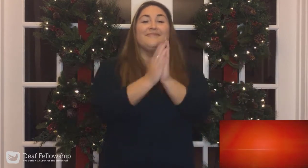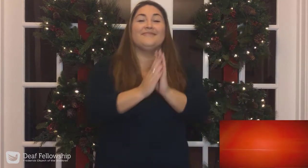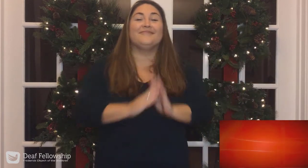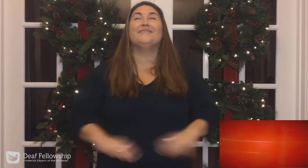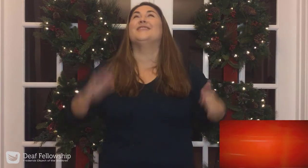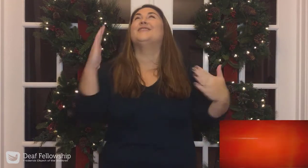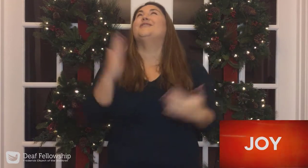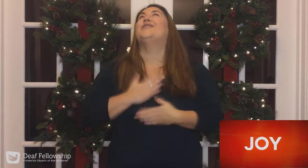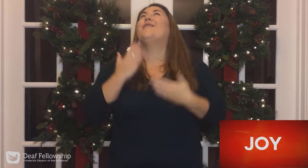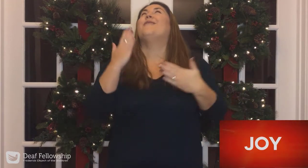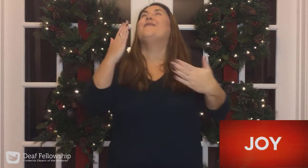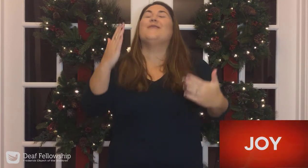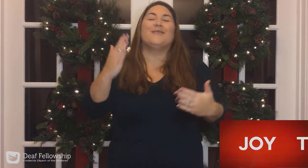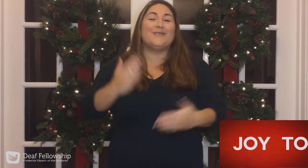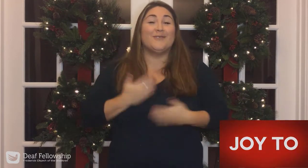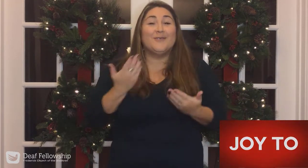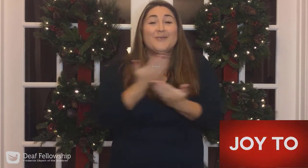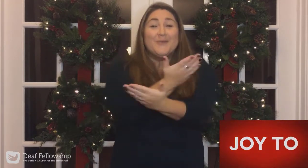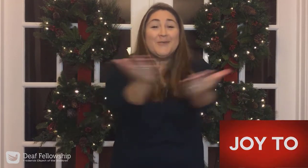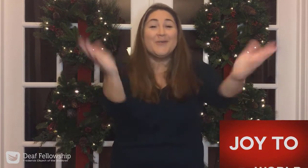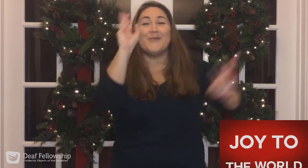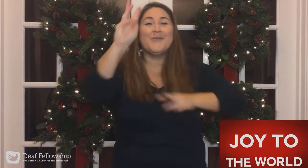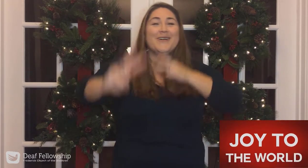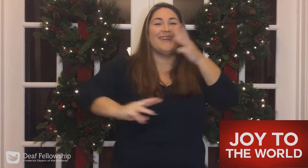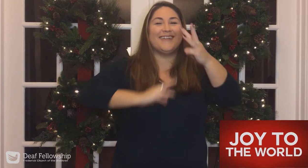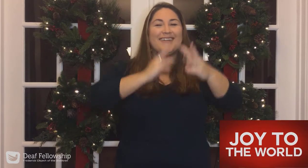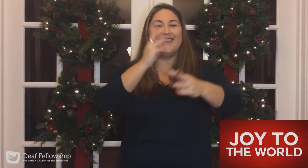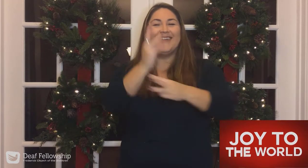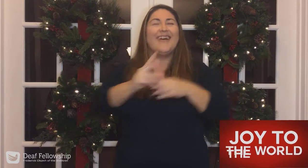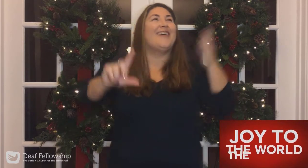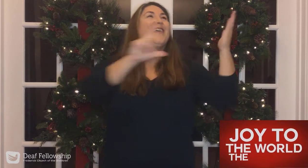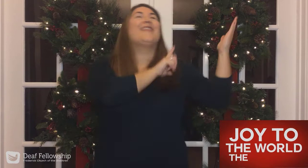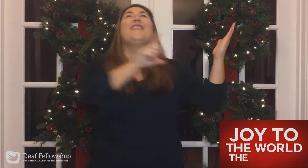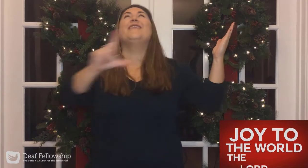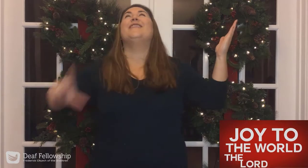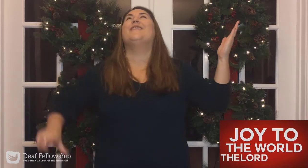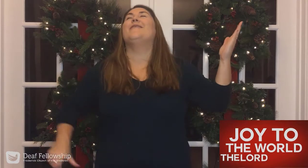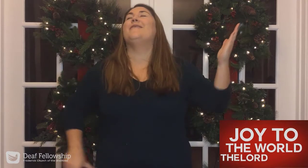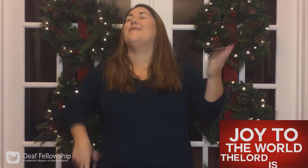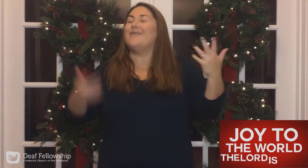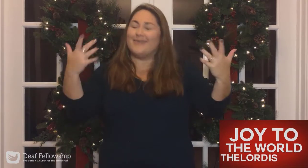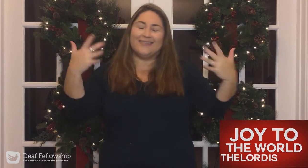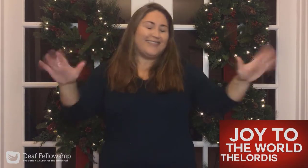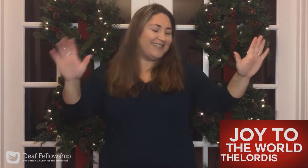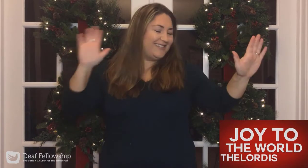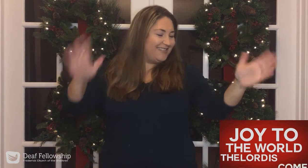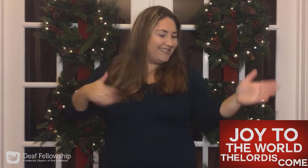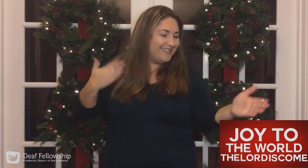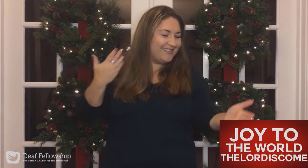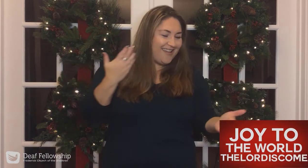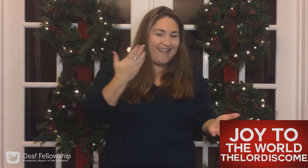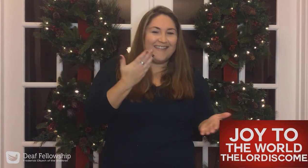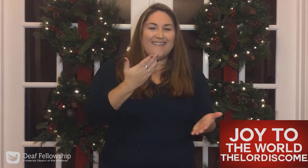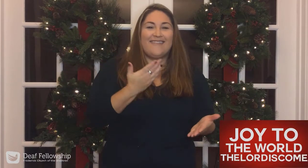Joy to the world, the Lord is come.